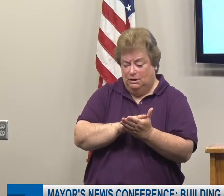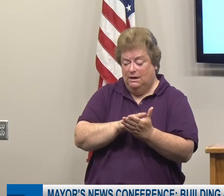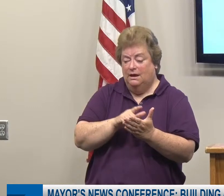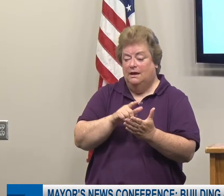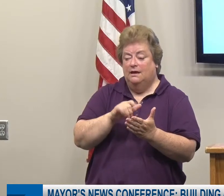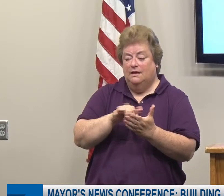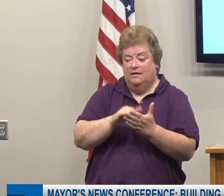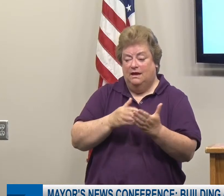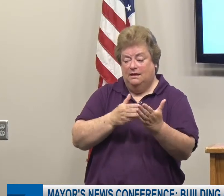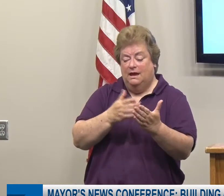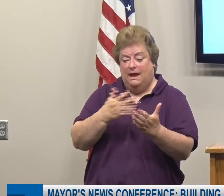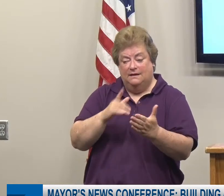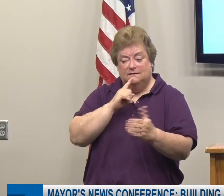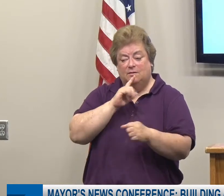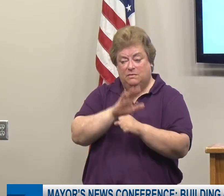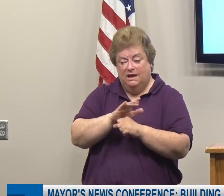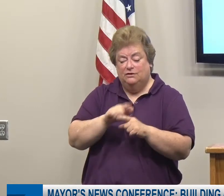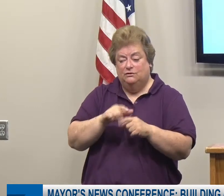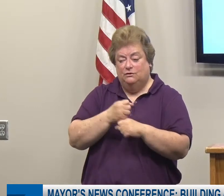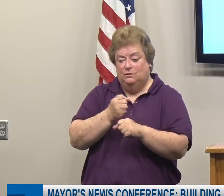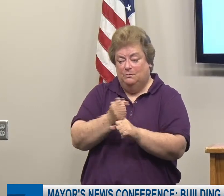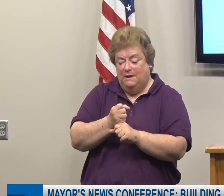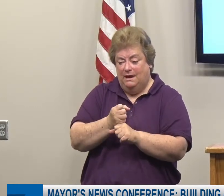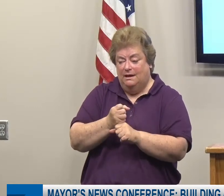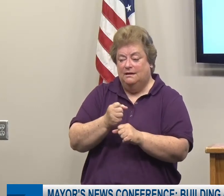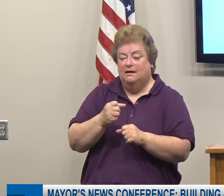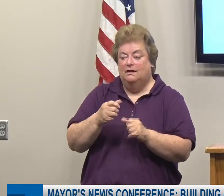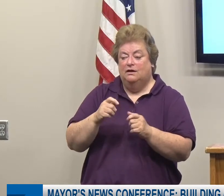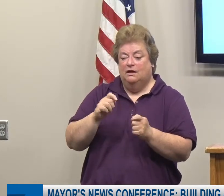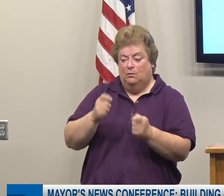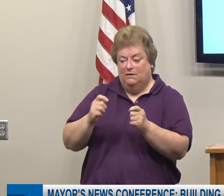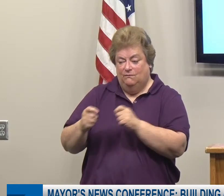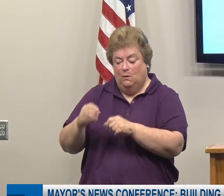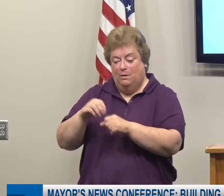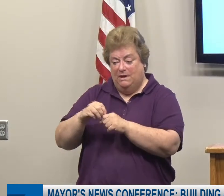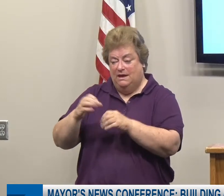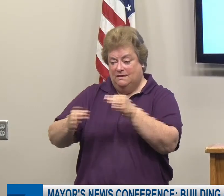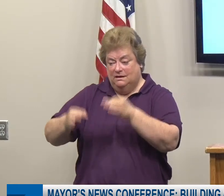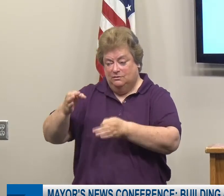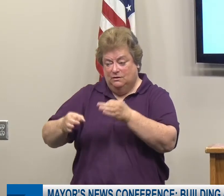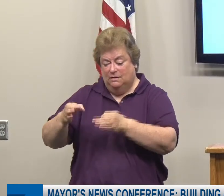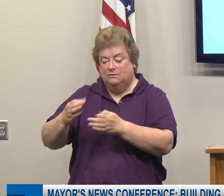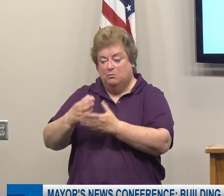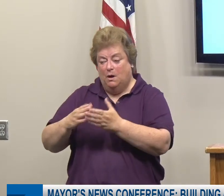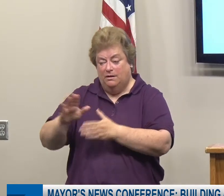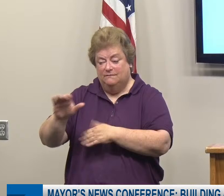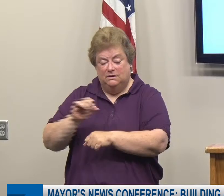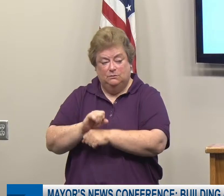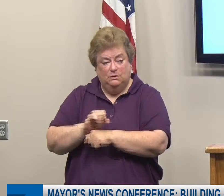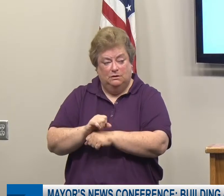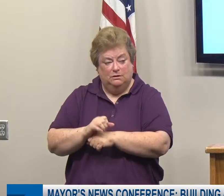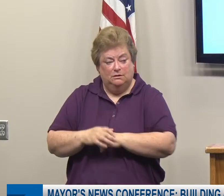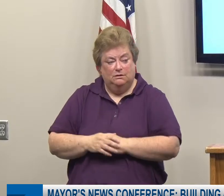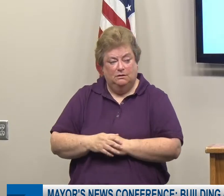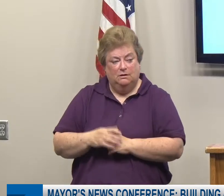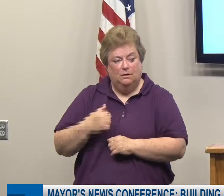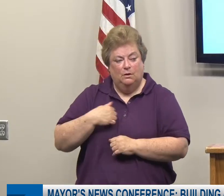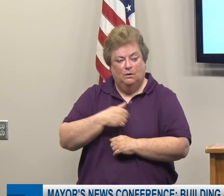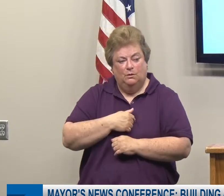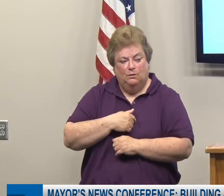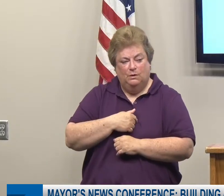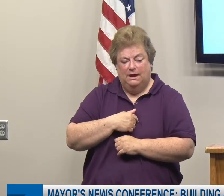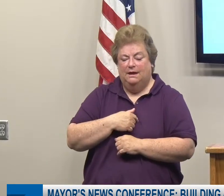the City Council, has pledged to make prosecutorial reform a key component of his work. And finally, we